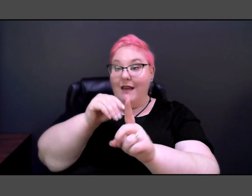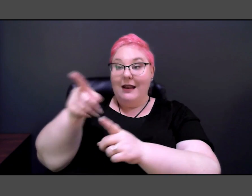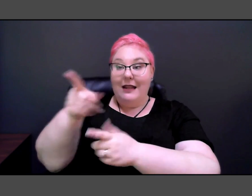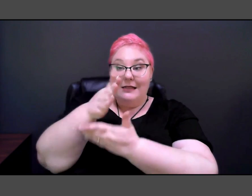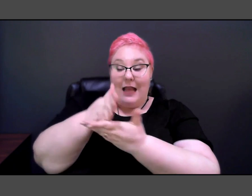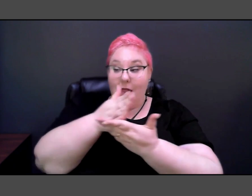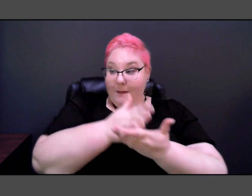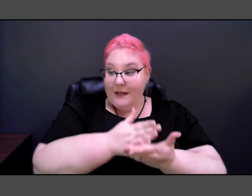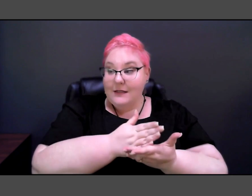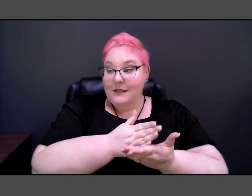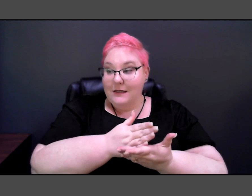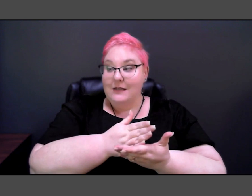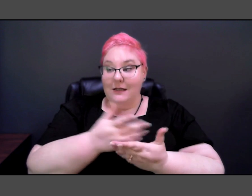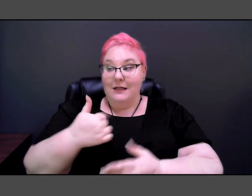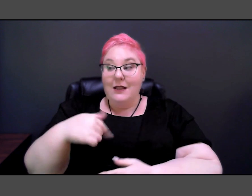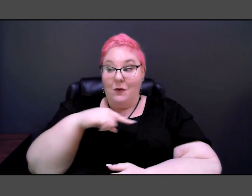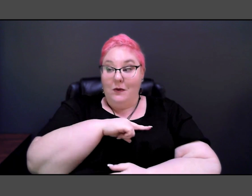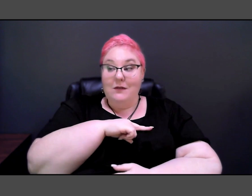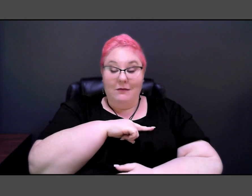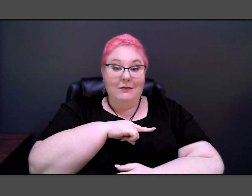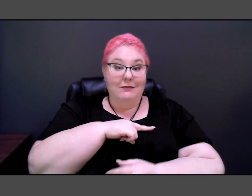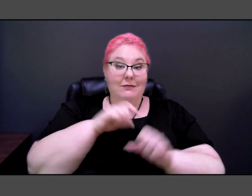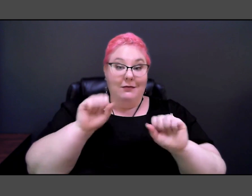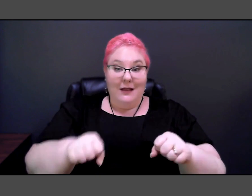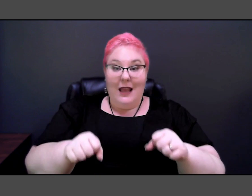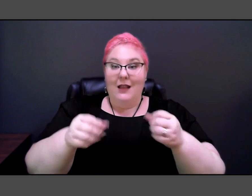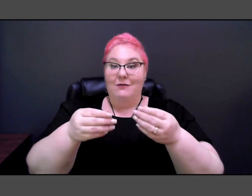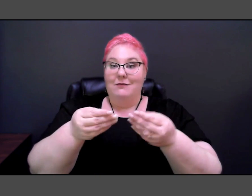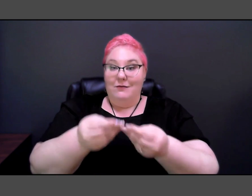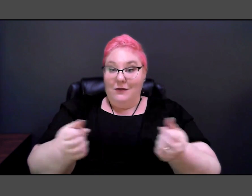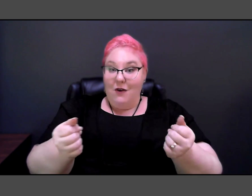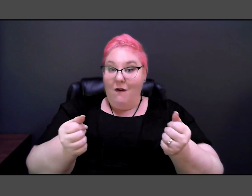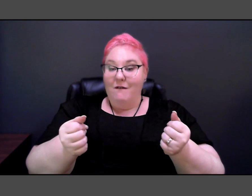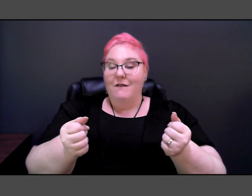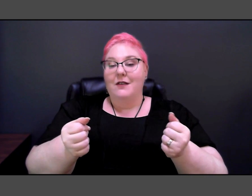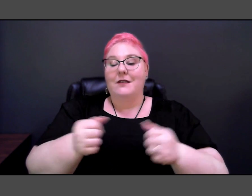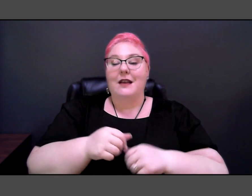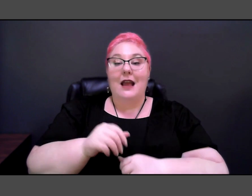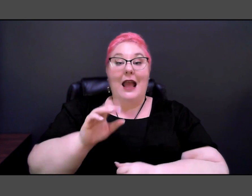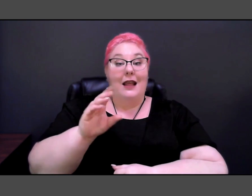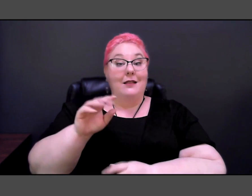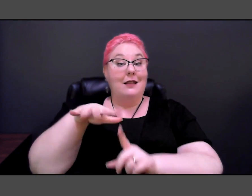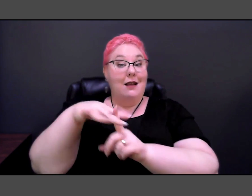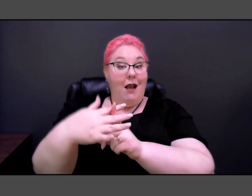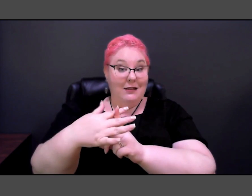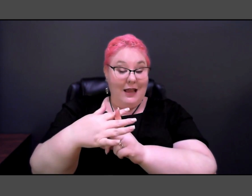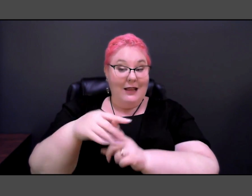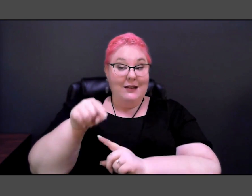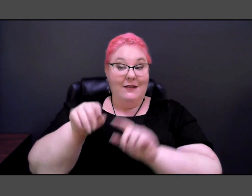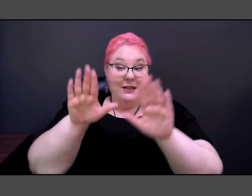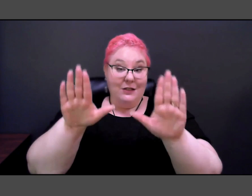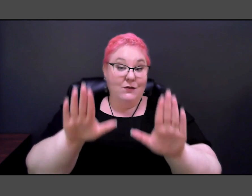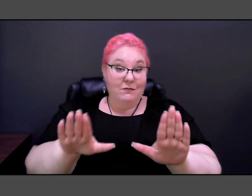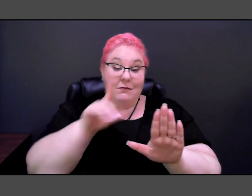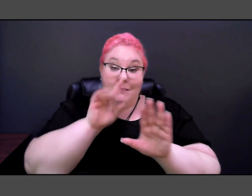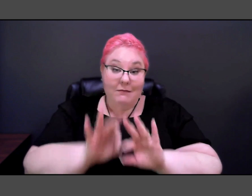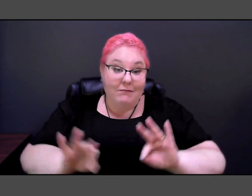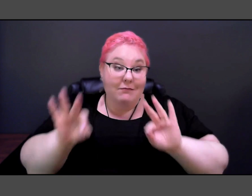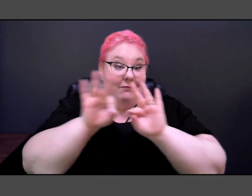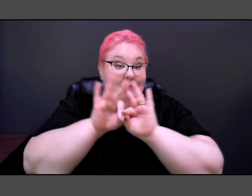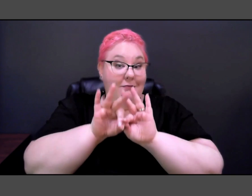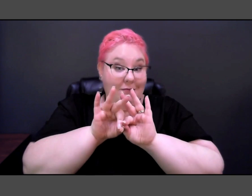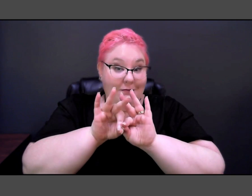immediately resolve, and with what tools. And in the context of this incredibly important and overdue